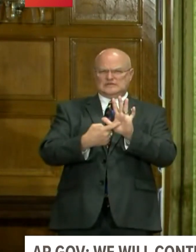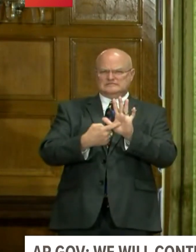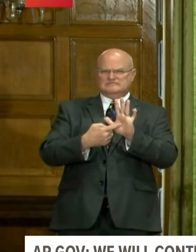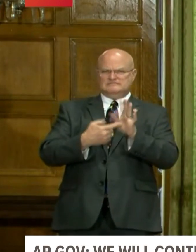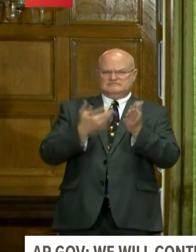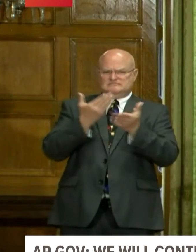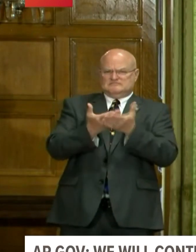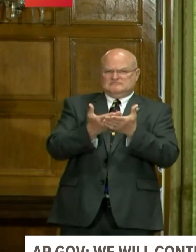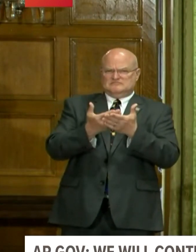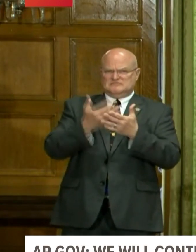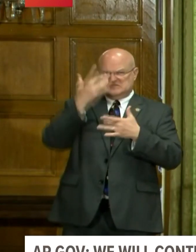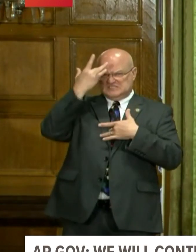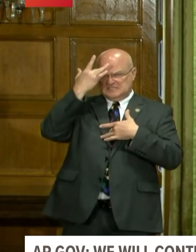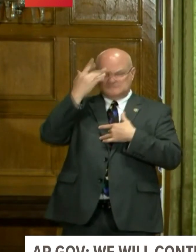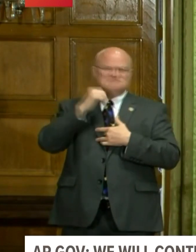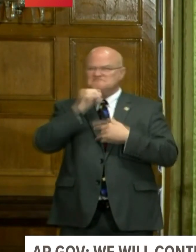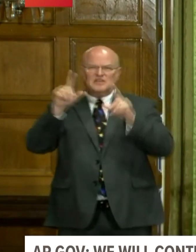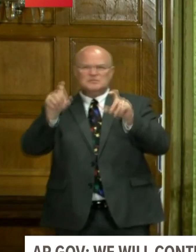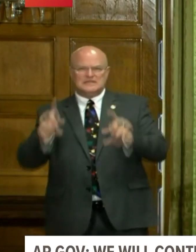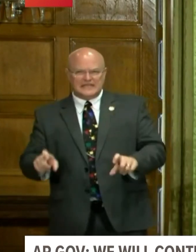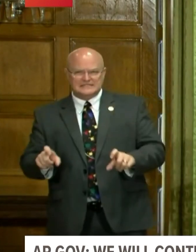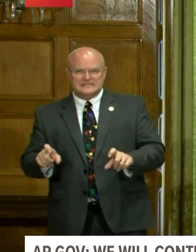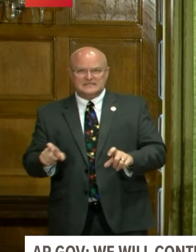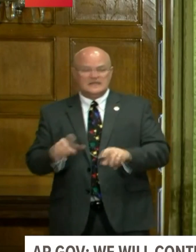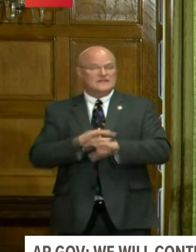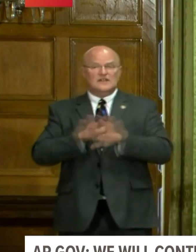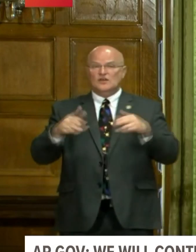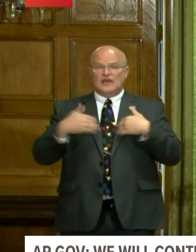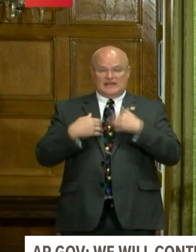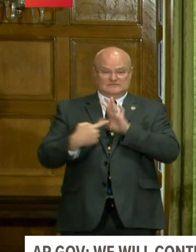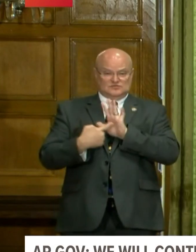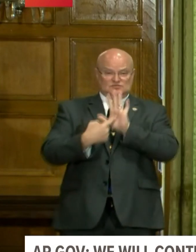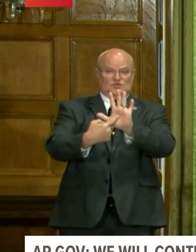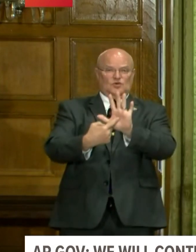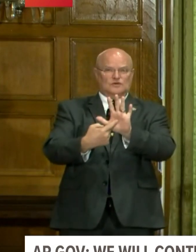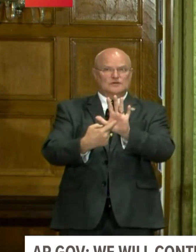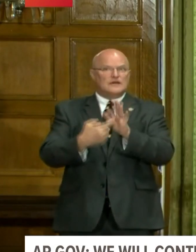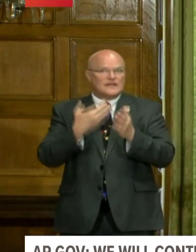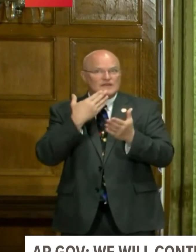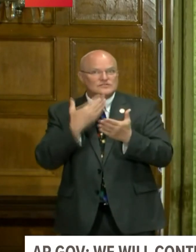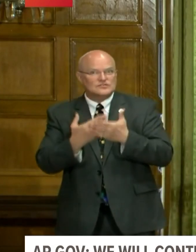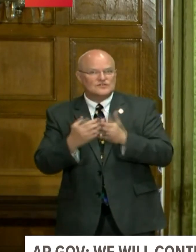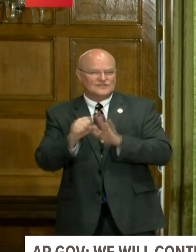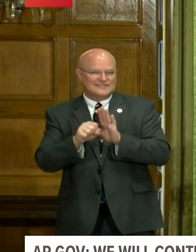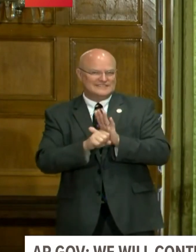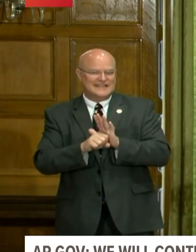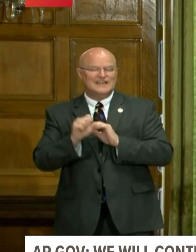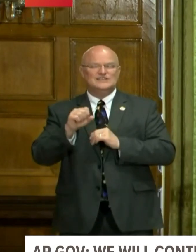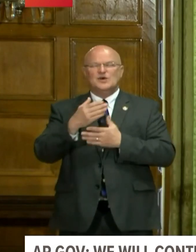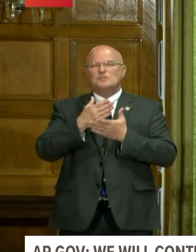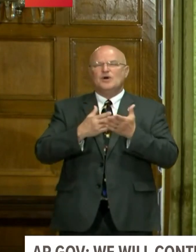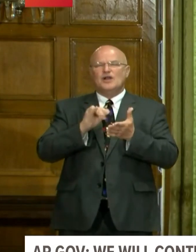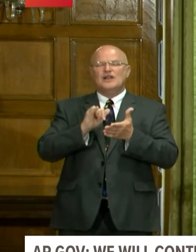not going to get tested. Well, if they don't have symptoms, that's a good sign for our state. And so part of that is dependent